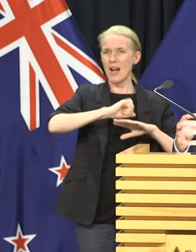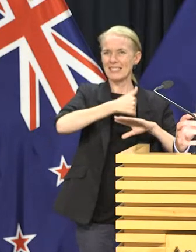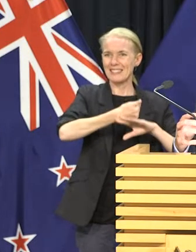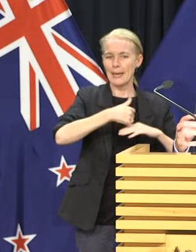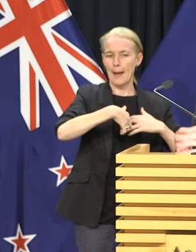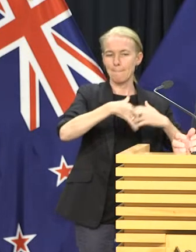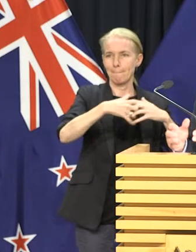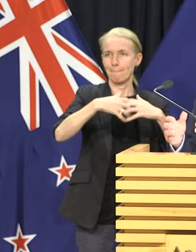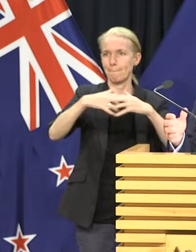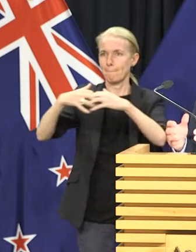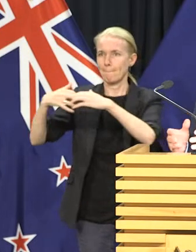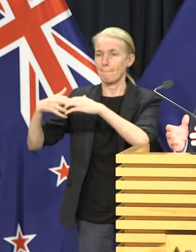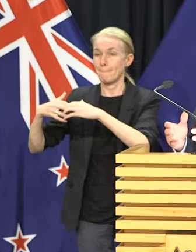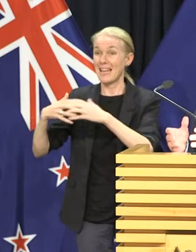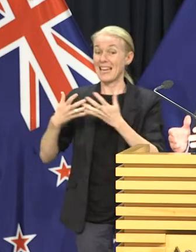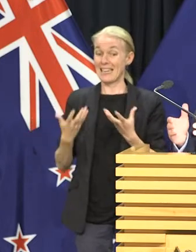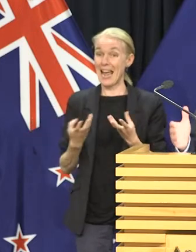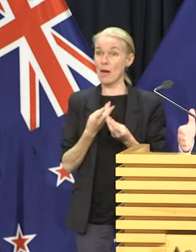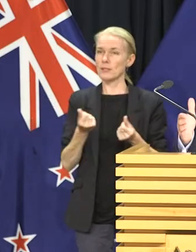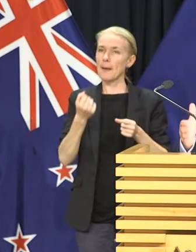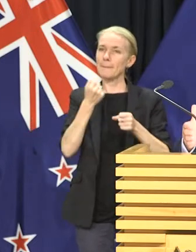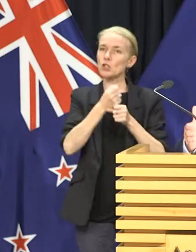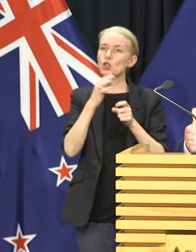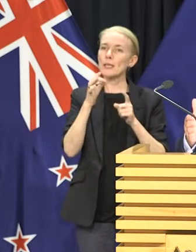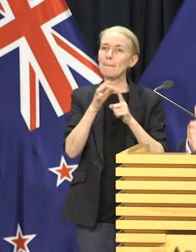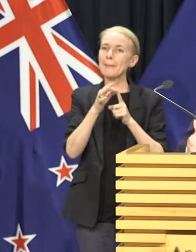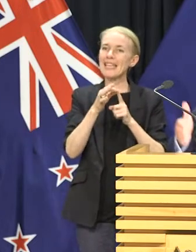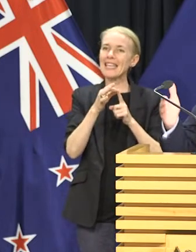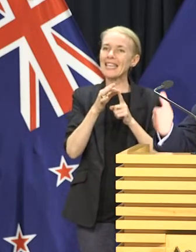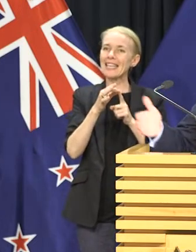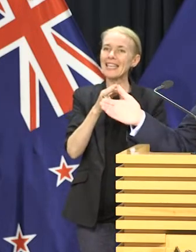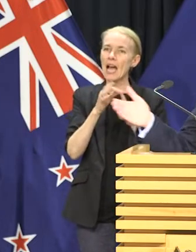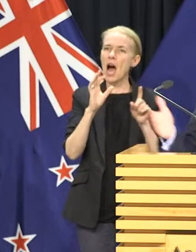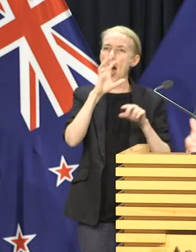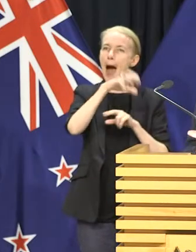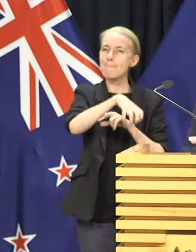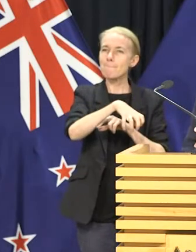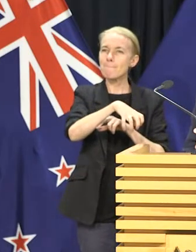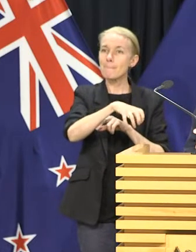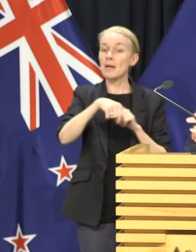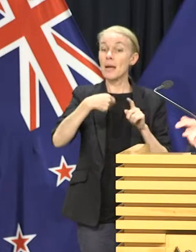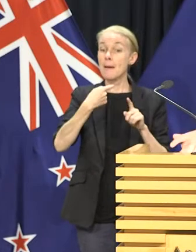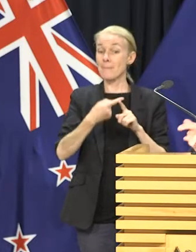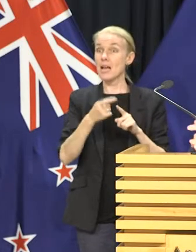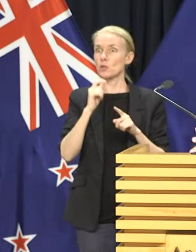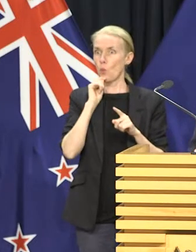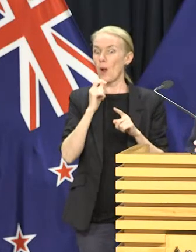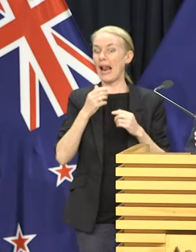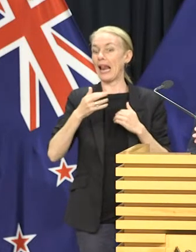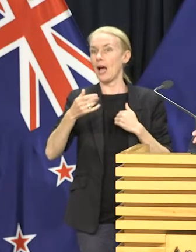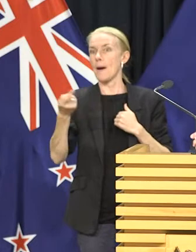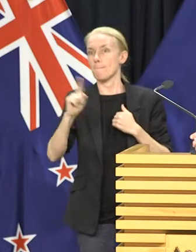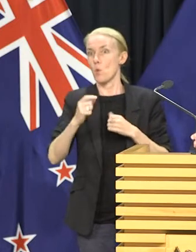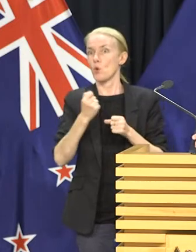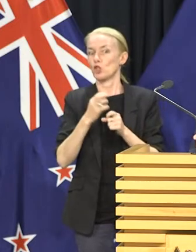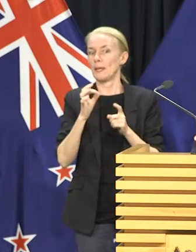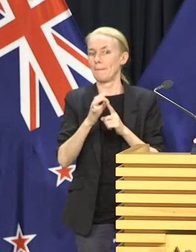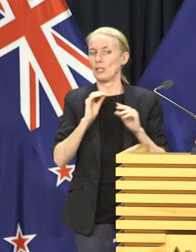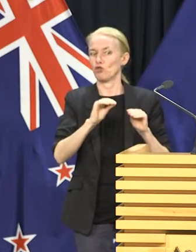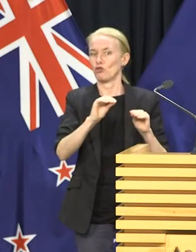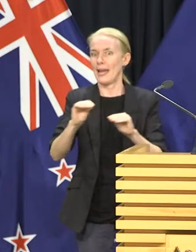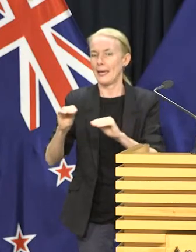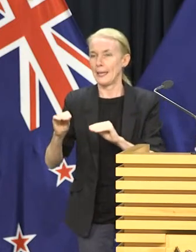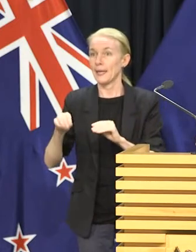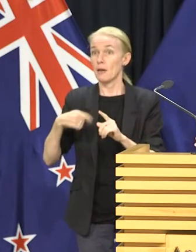GP hubs are being used. The role of GPs will increase as we get further through the program. Pharmacy will also be another venue, but